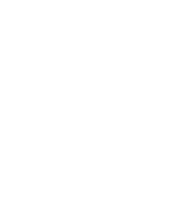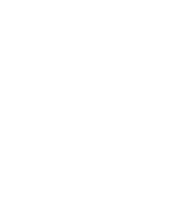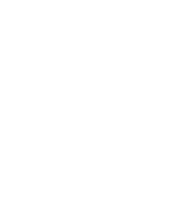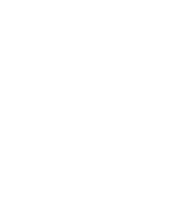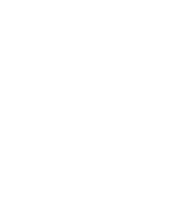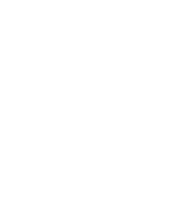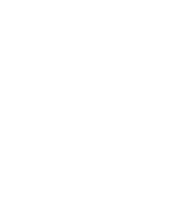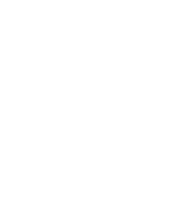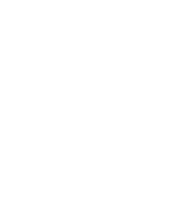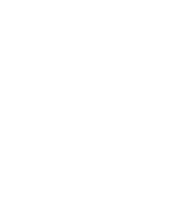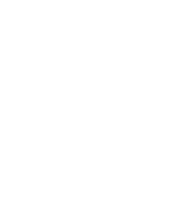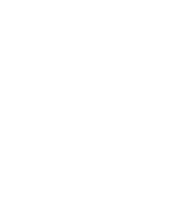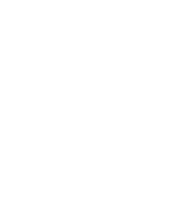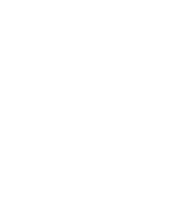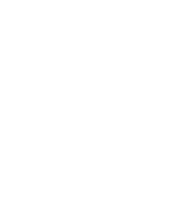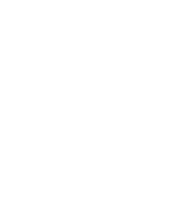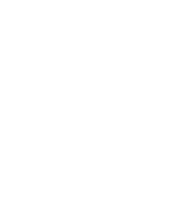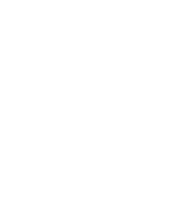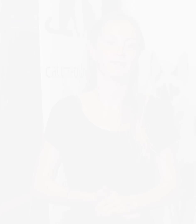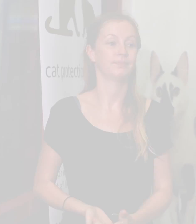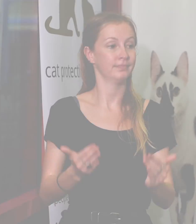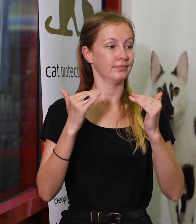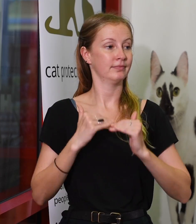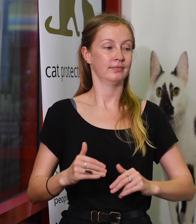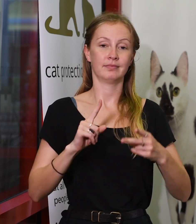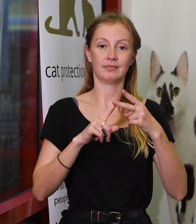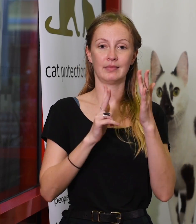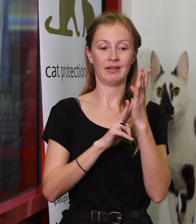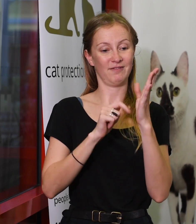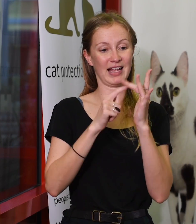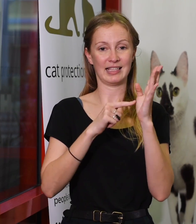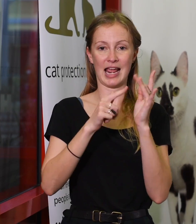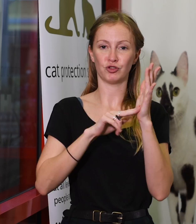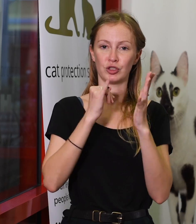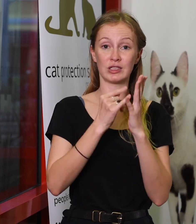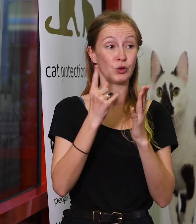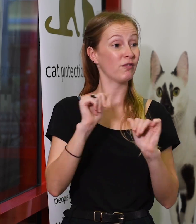Okay, vaccinations. Who vaccinates their cat? Everybody. Okay.